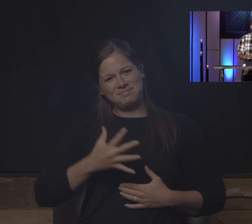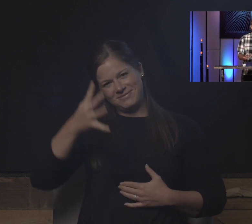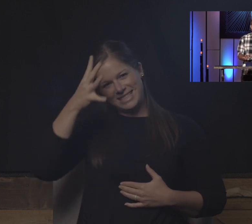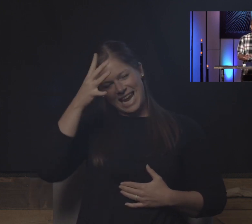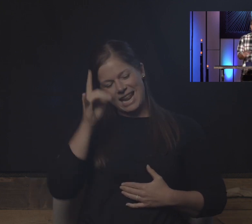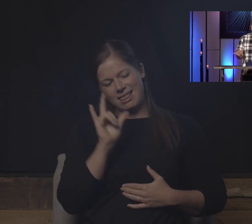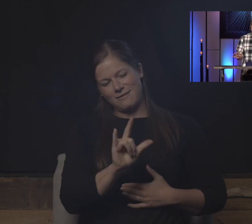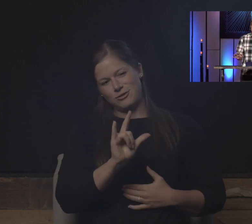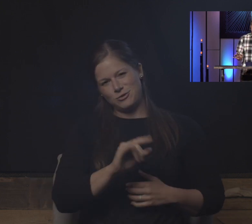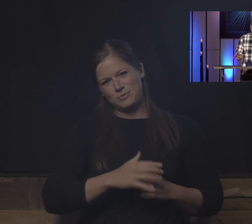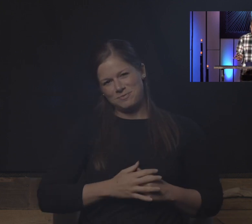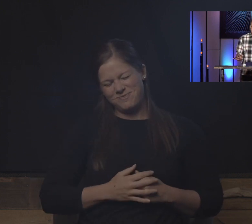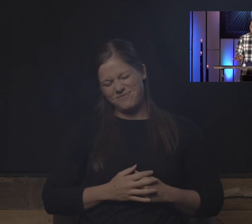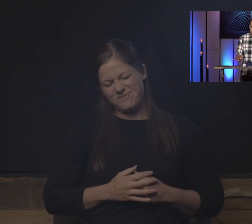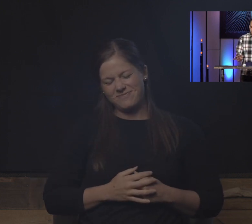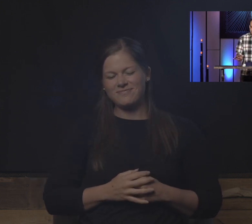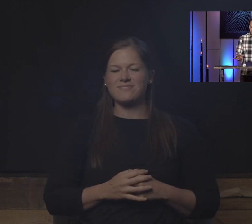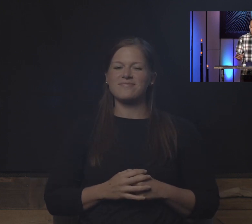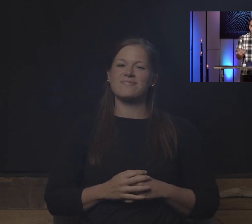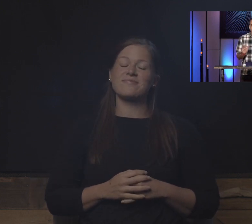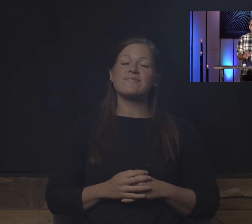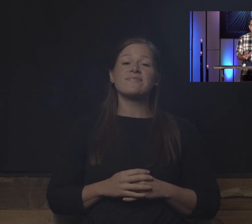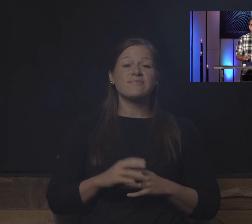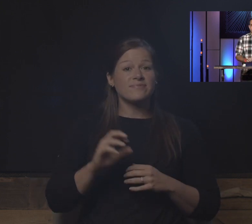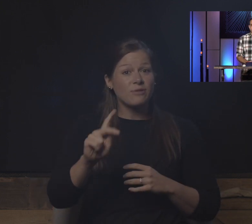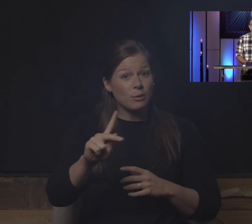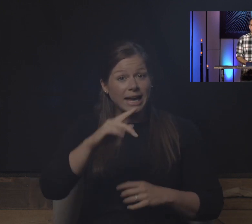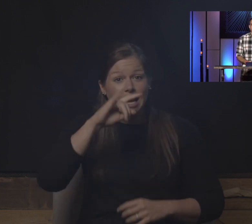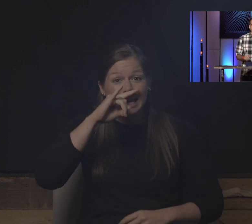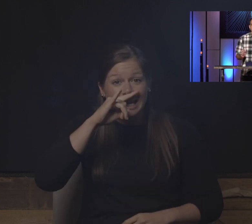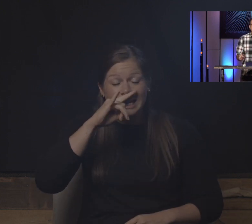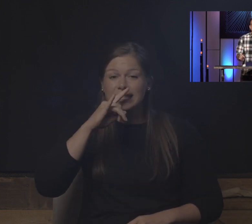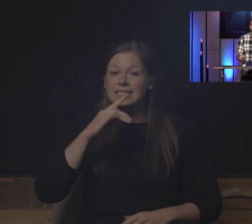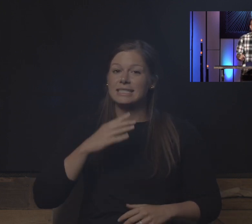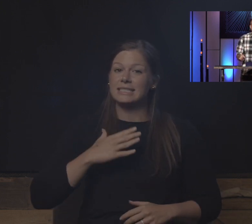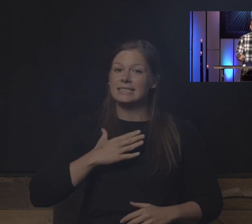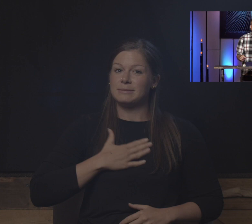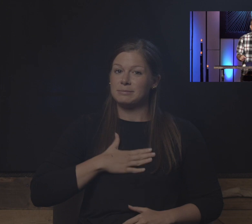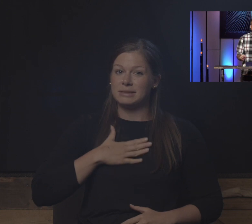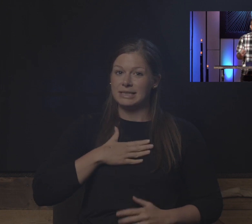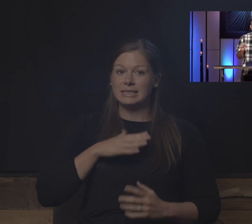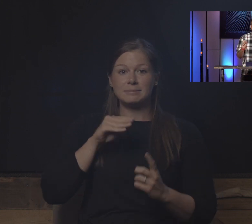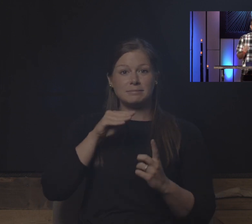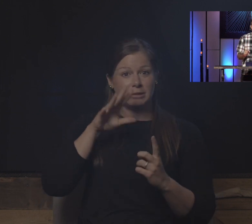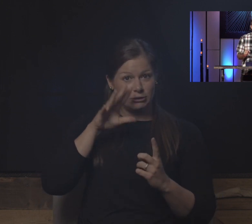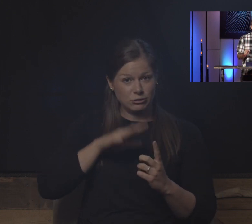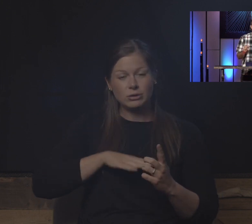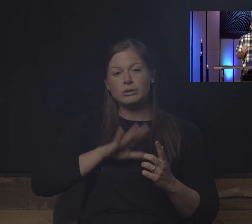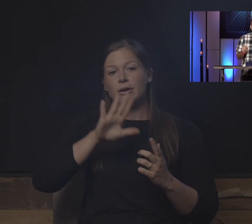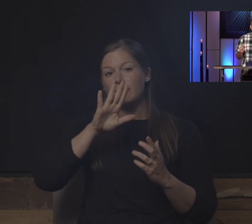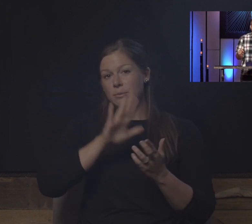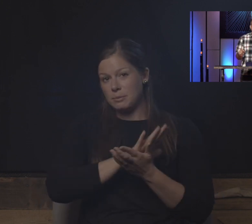this broadcast, only if you're presentable, and post it to social media with the same hashtag,